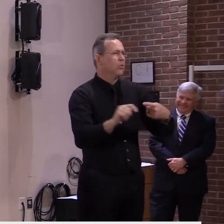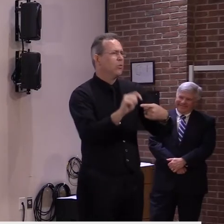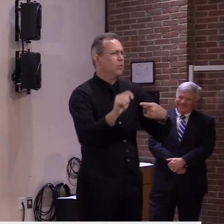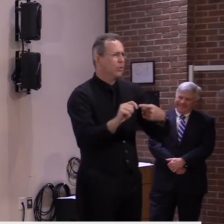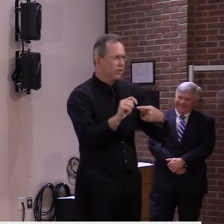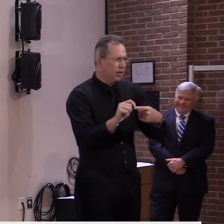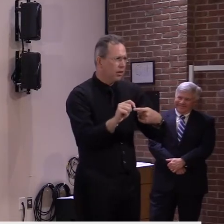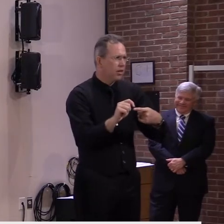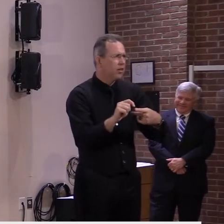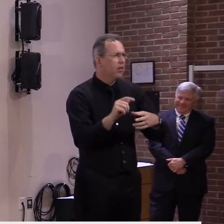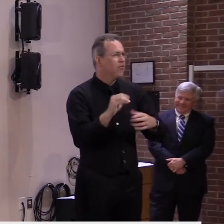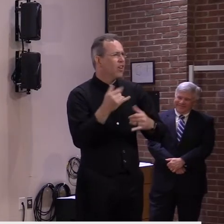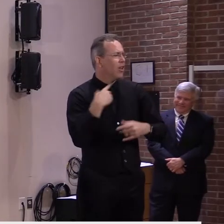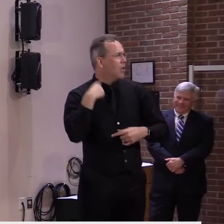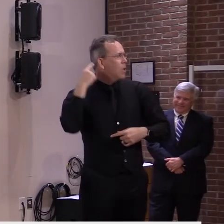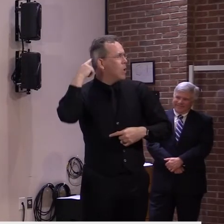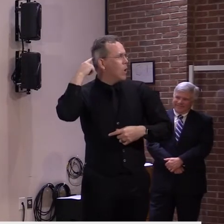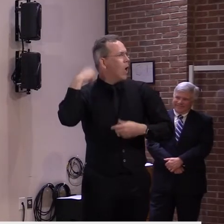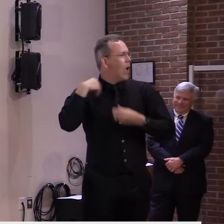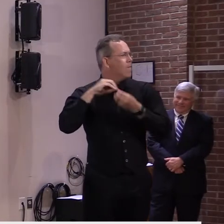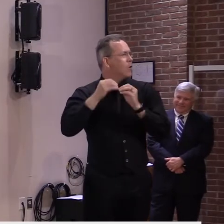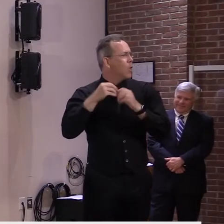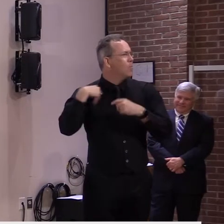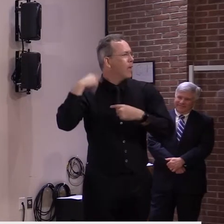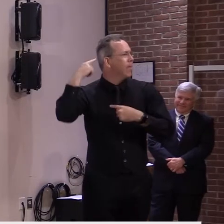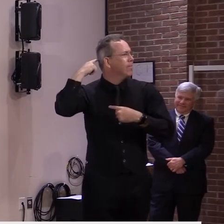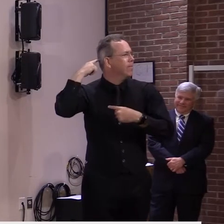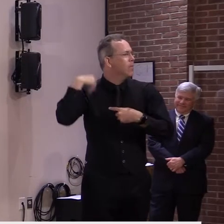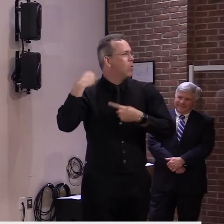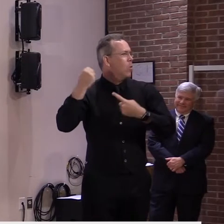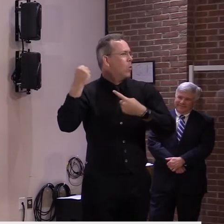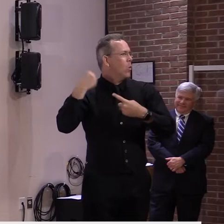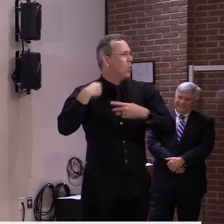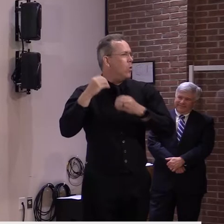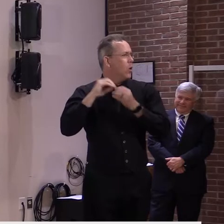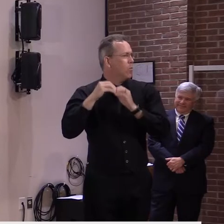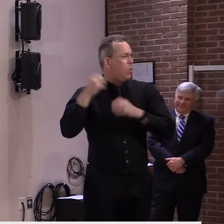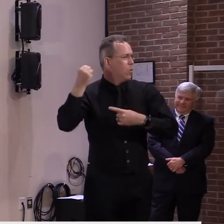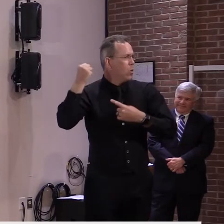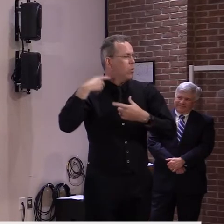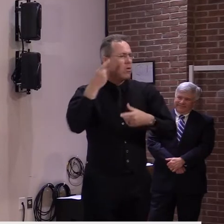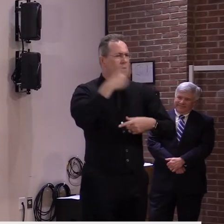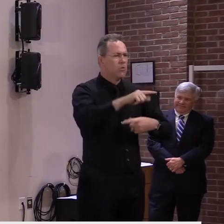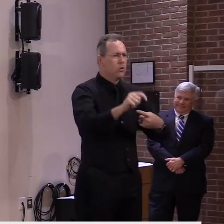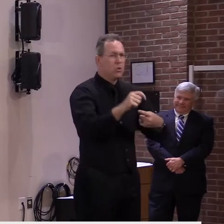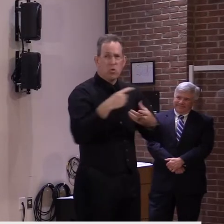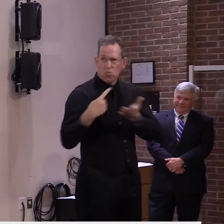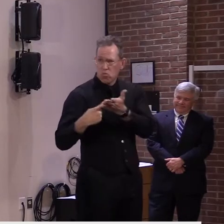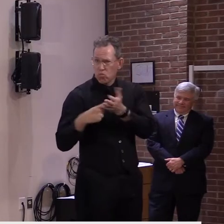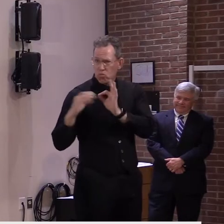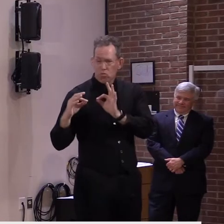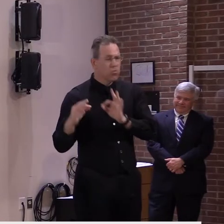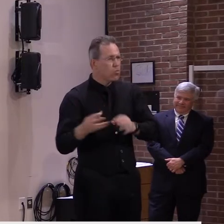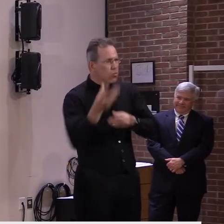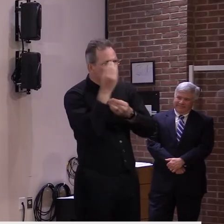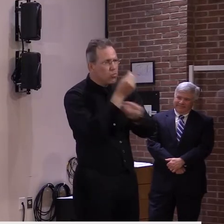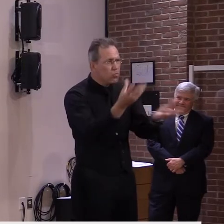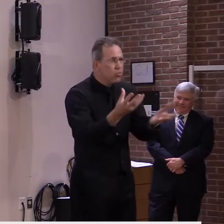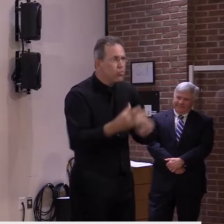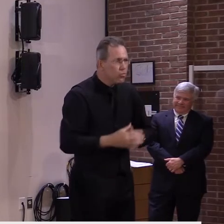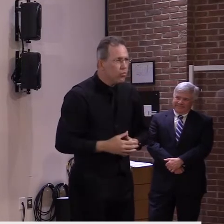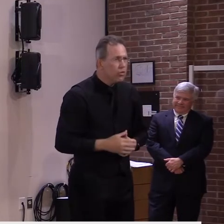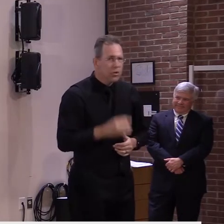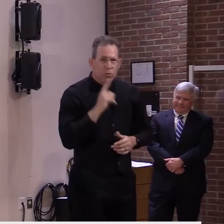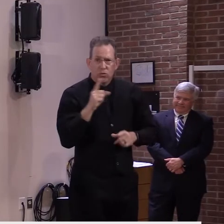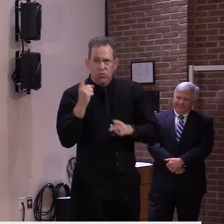mind ever since we developed the Vermont Forward plan, but I would like to communicate that with Vermonters